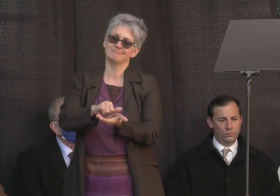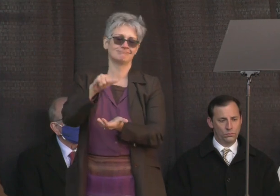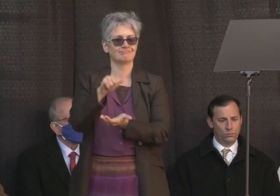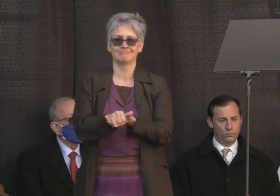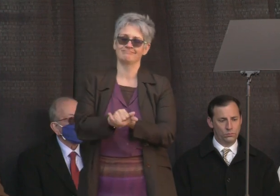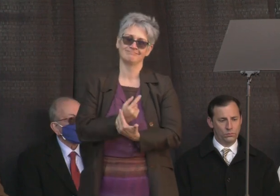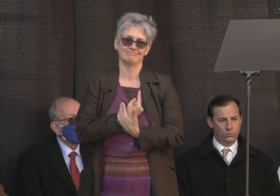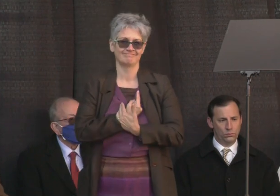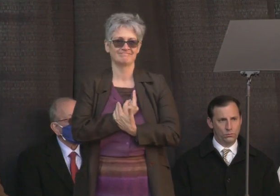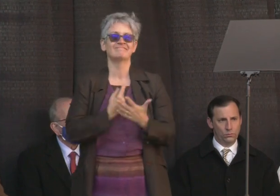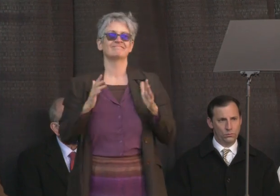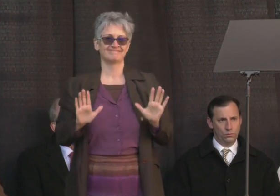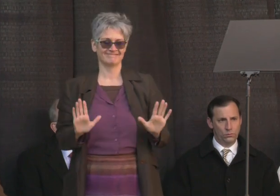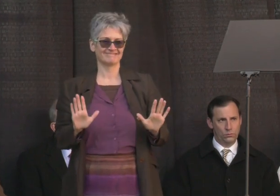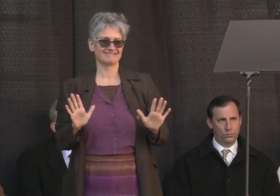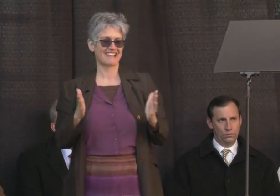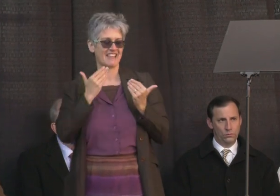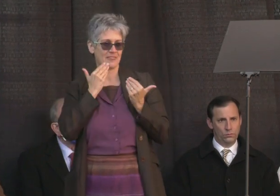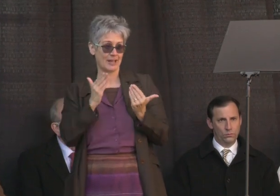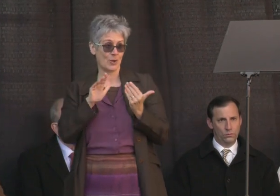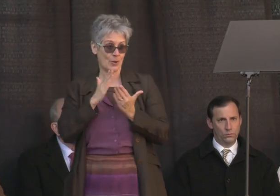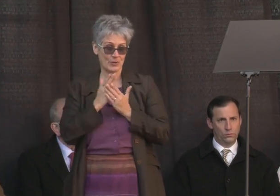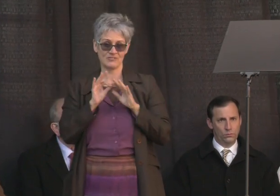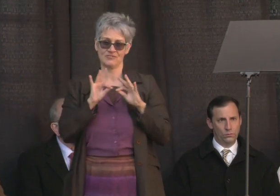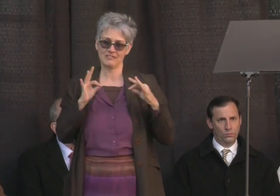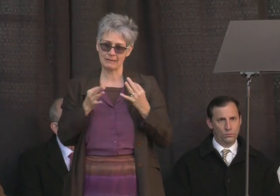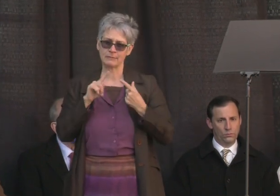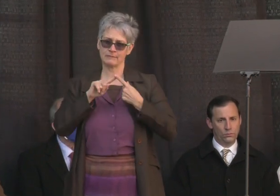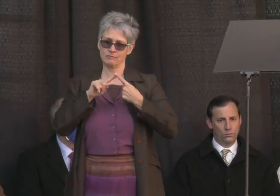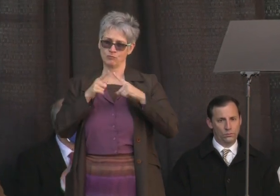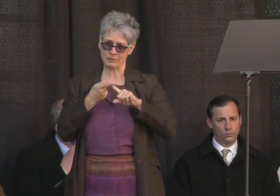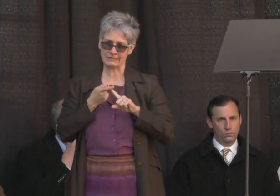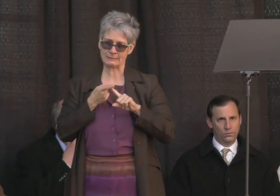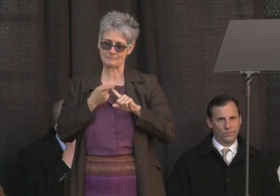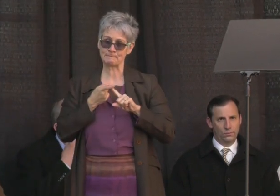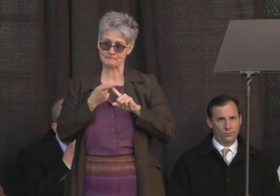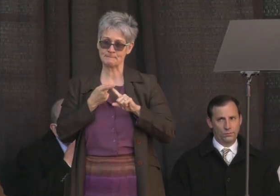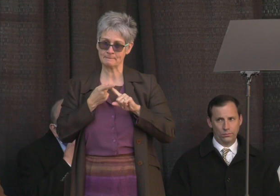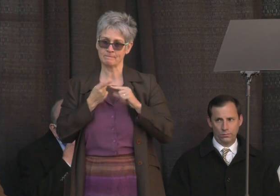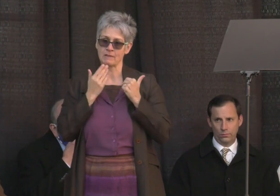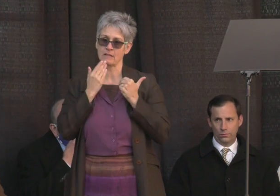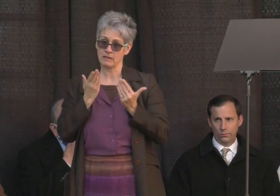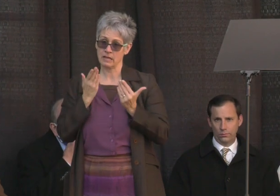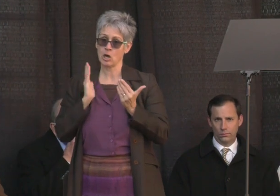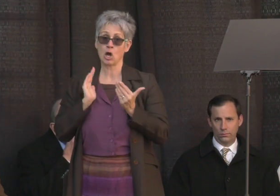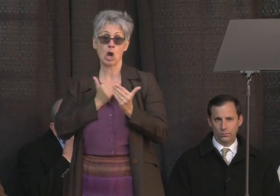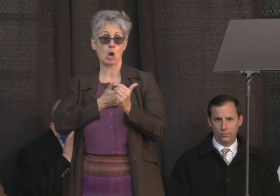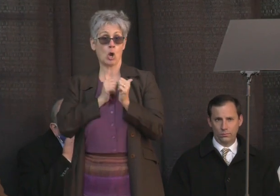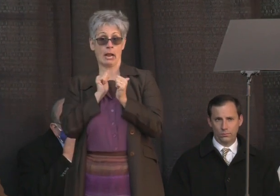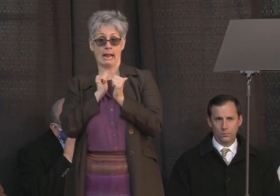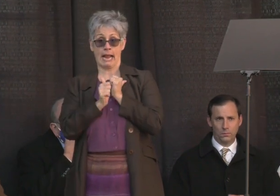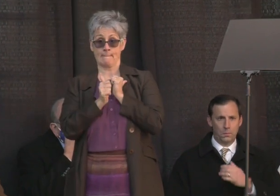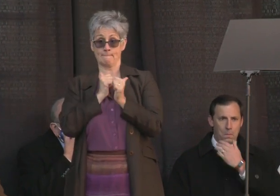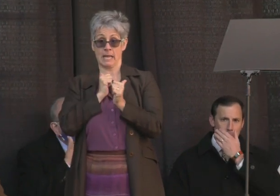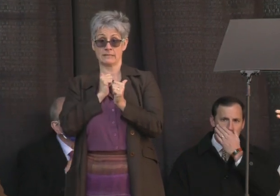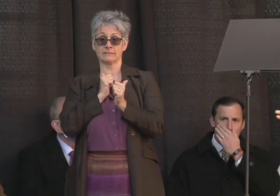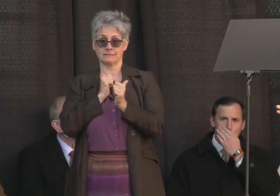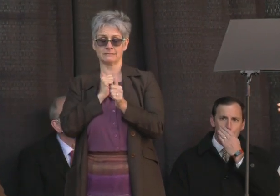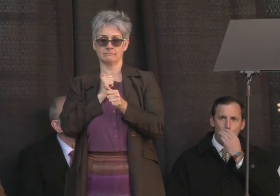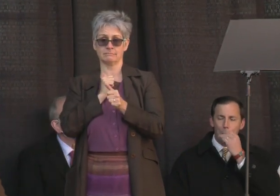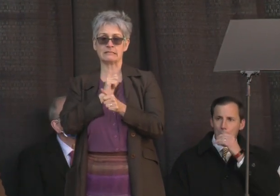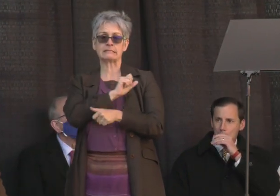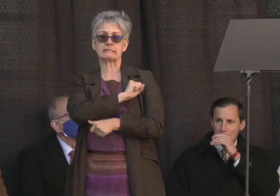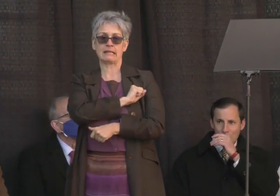myself. And so I certainly want to thank all of my family and friends. I want to thank our campaign staff. We had some